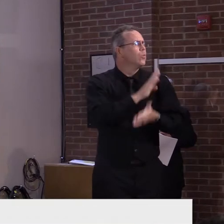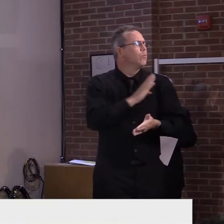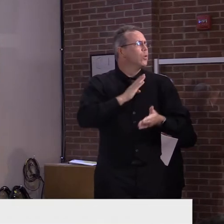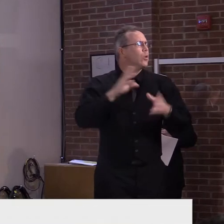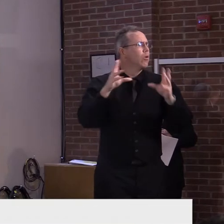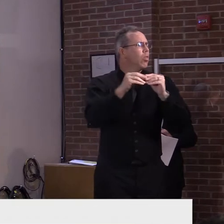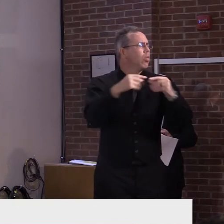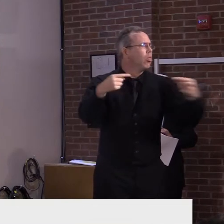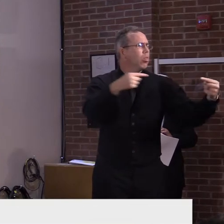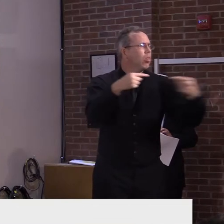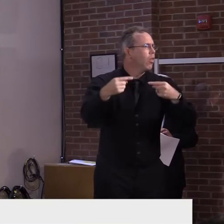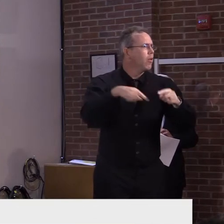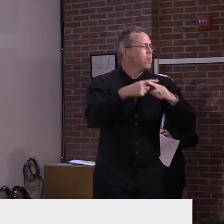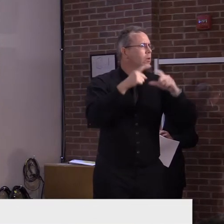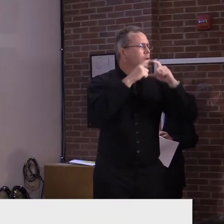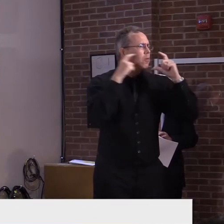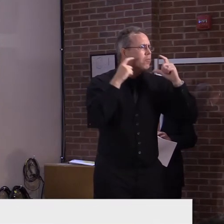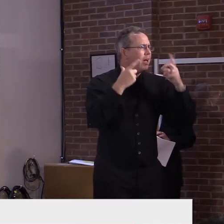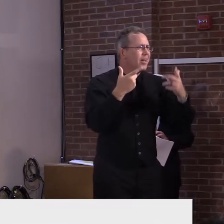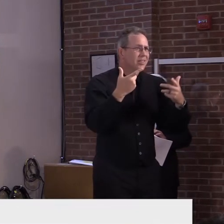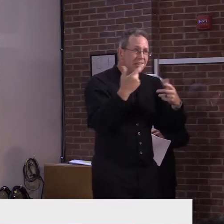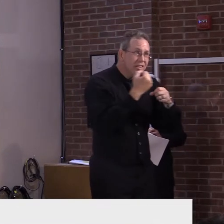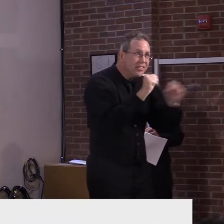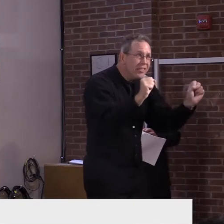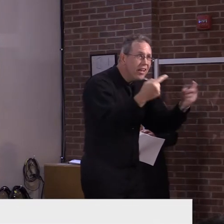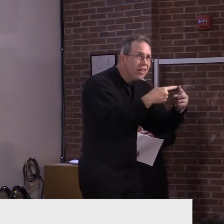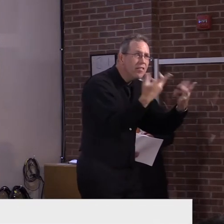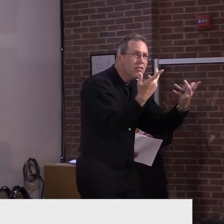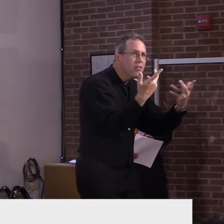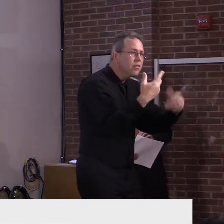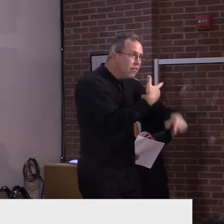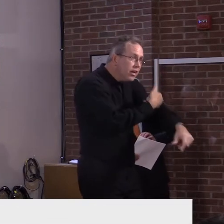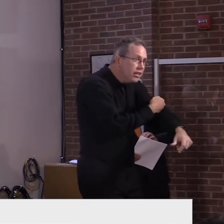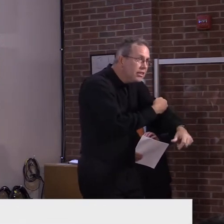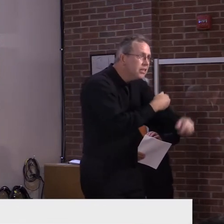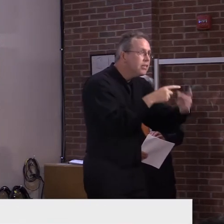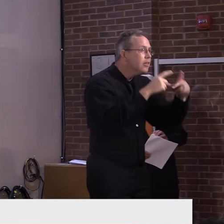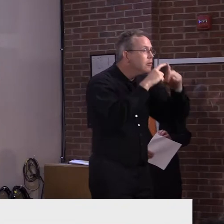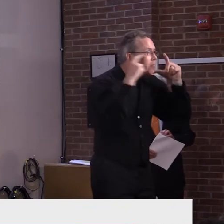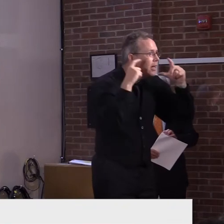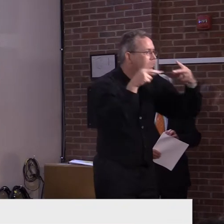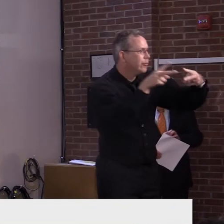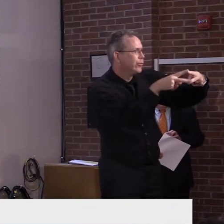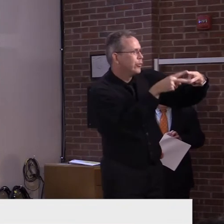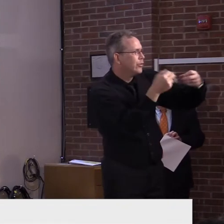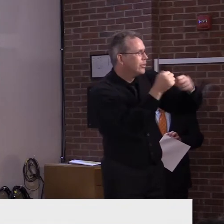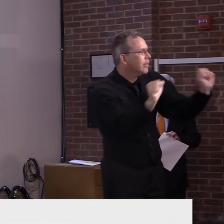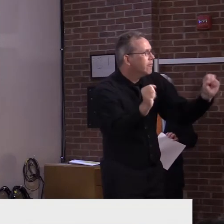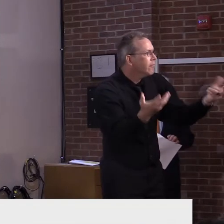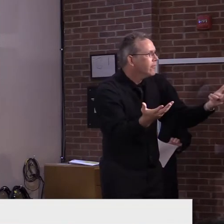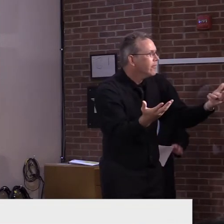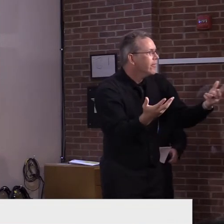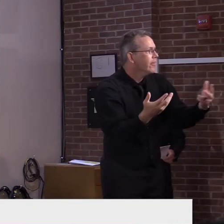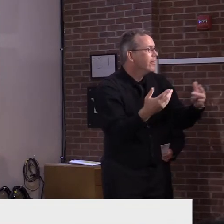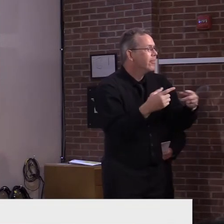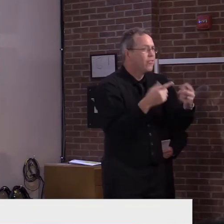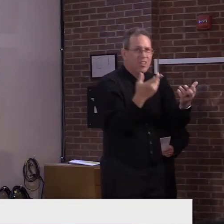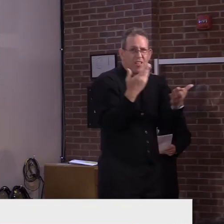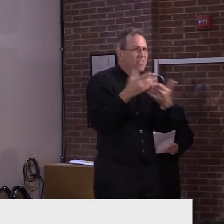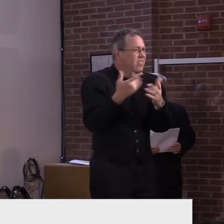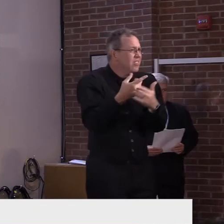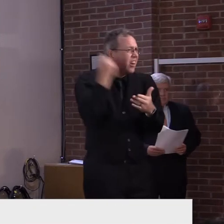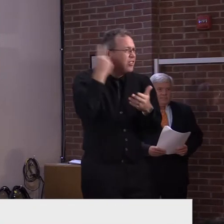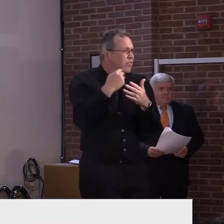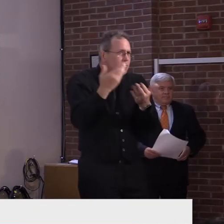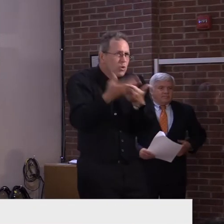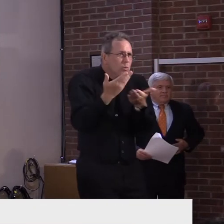mitigation strategies. We know masks work based on our experience with the virus last year. As we did last year, we will